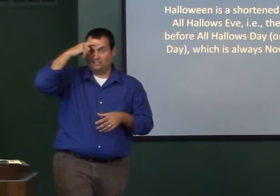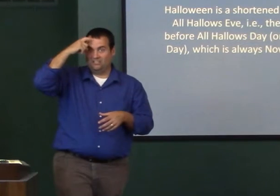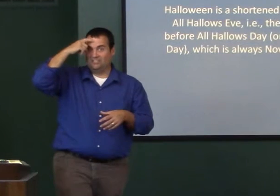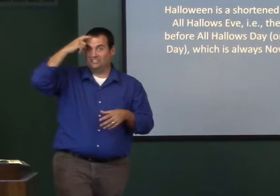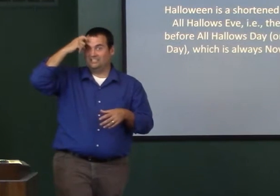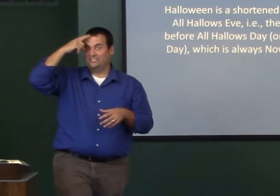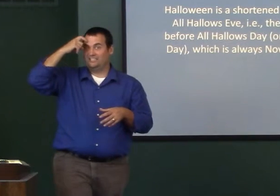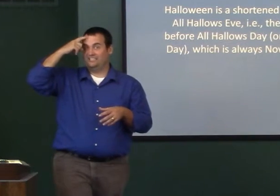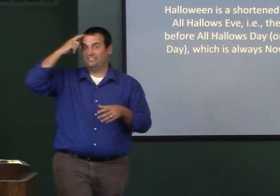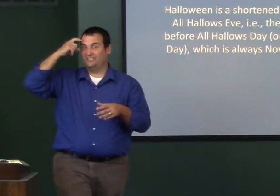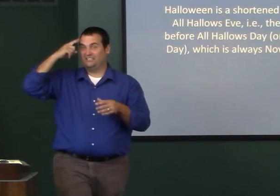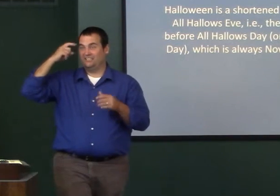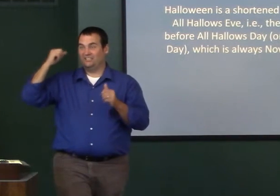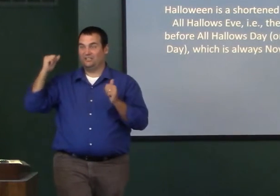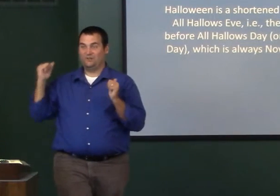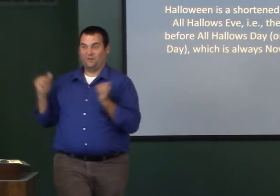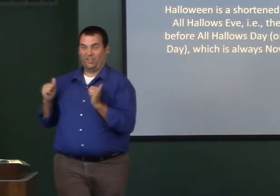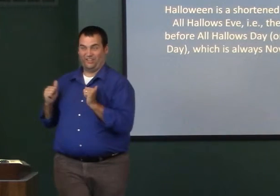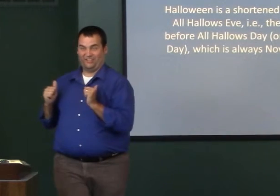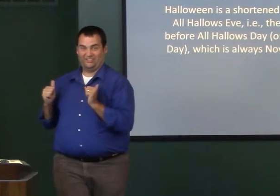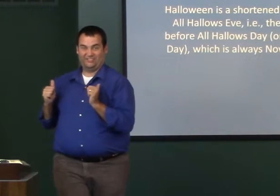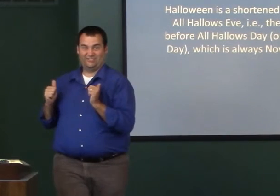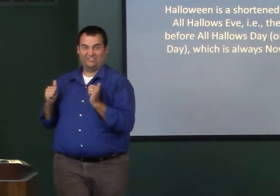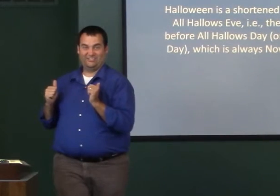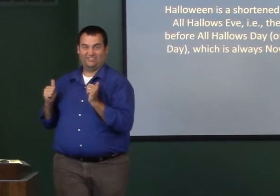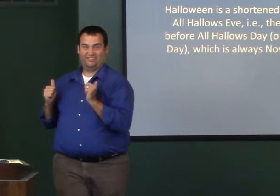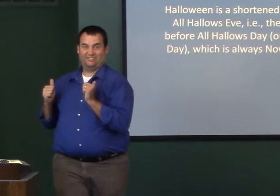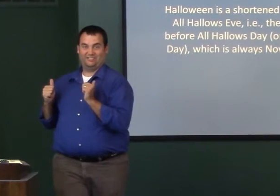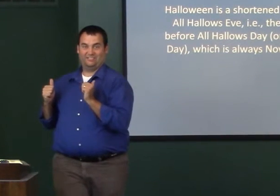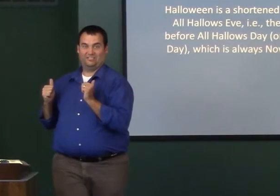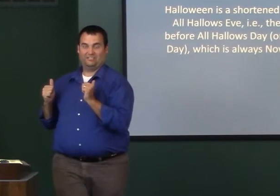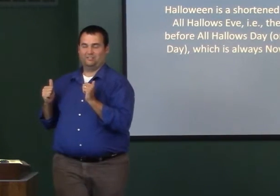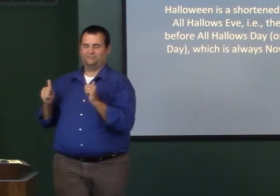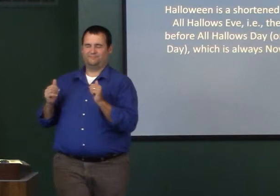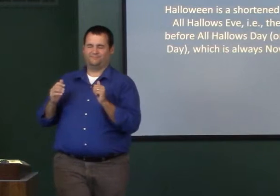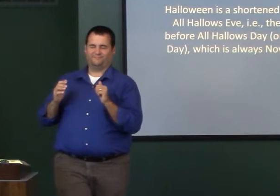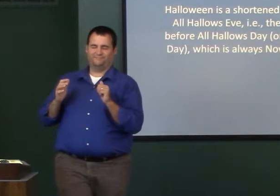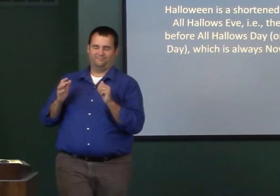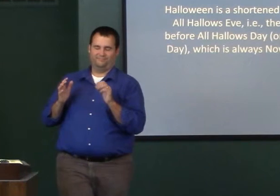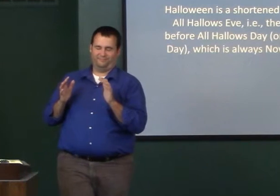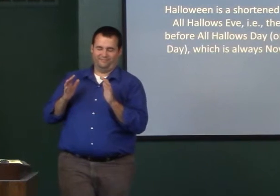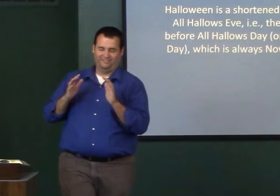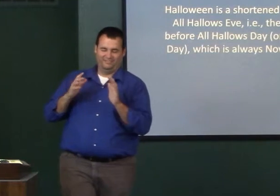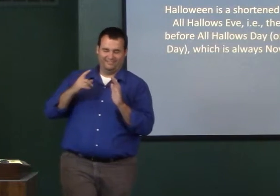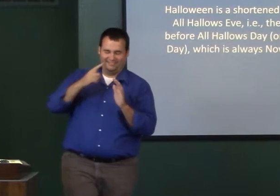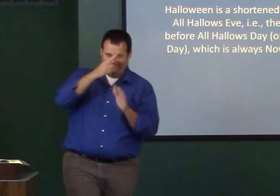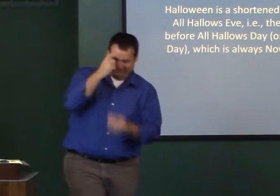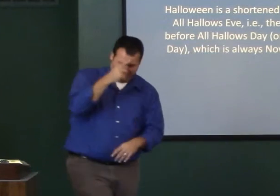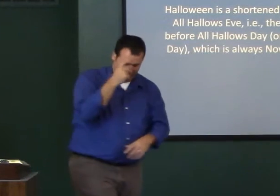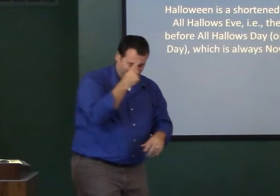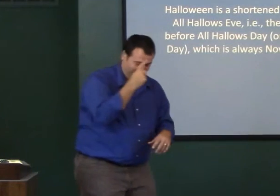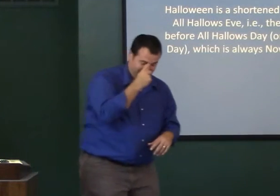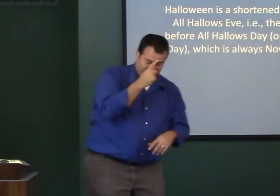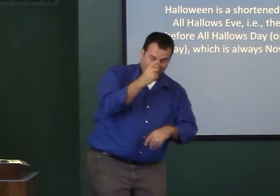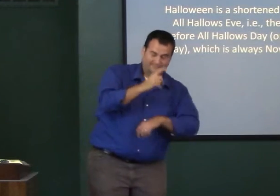in the summer, in the farms, then comes winter. Fall! Summer,